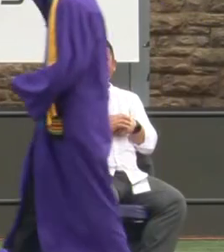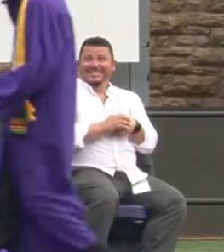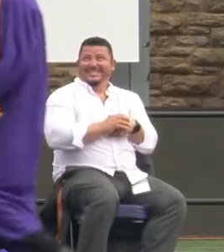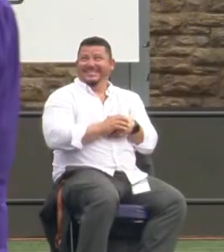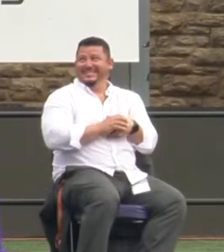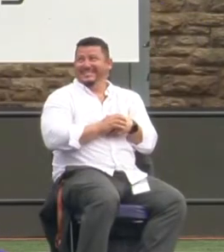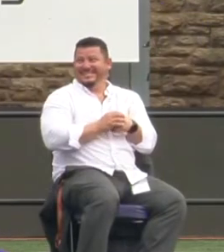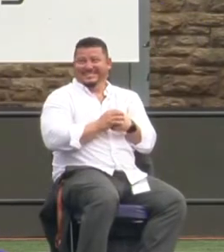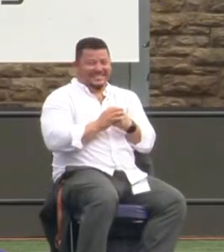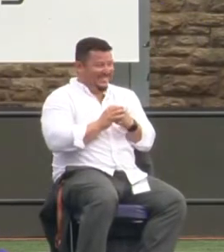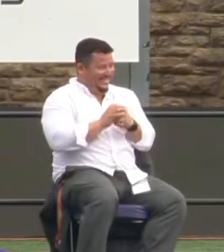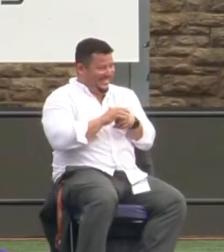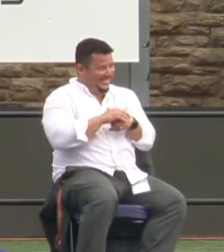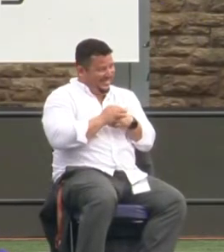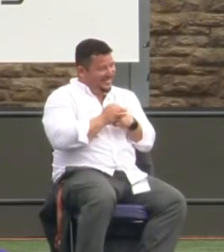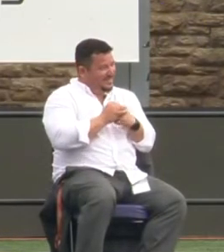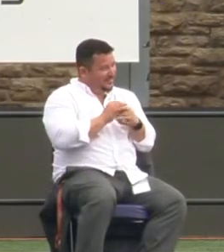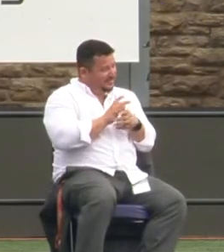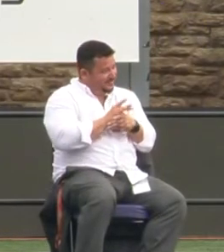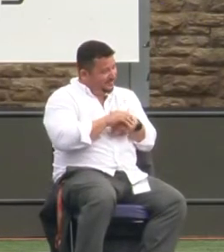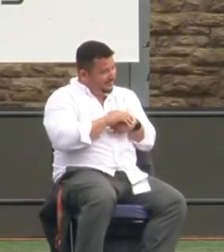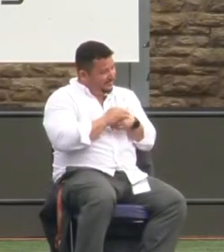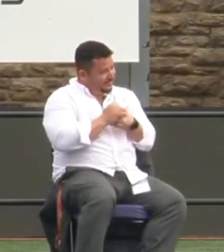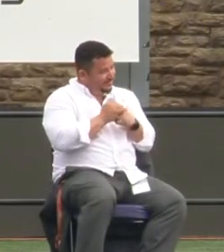Asened Tecual Cuenca.